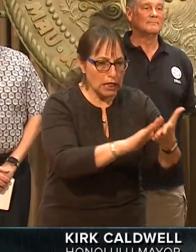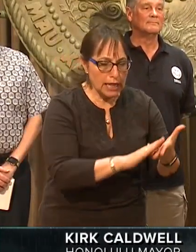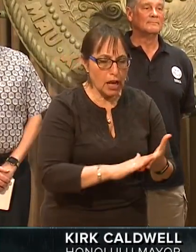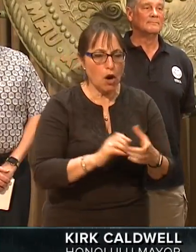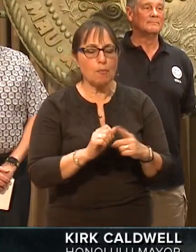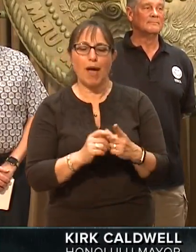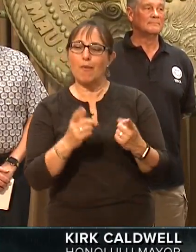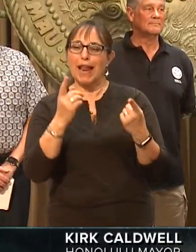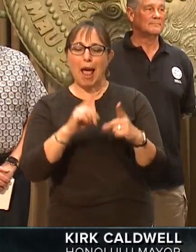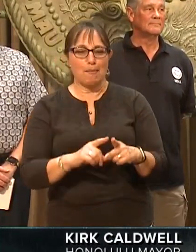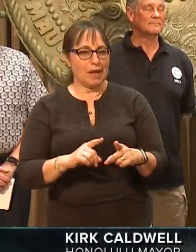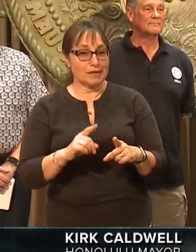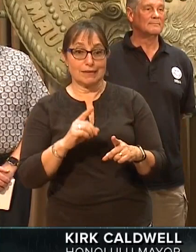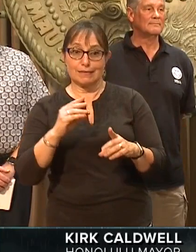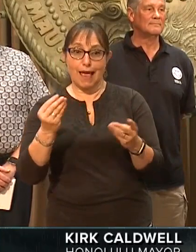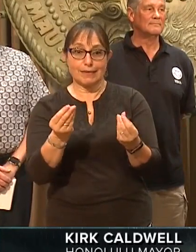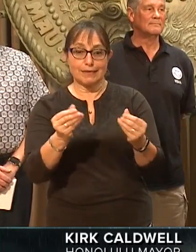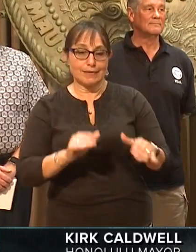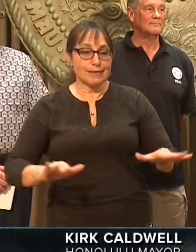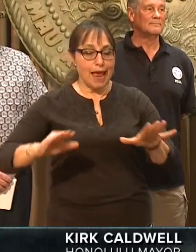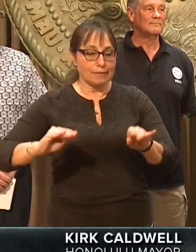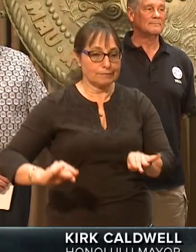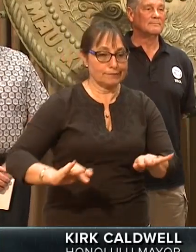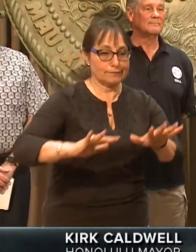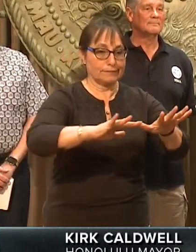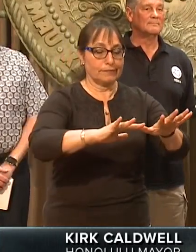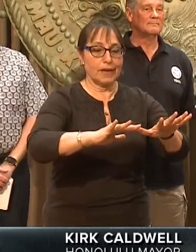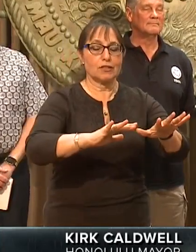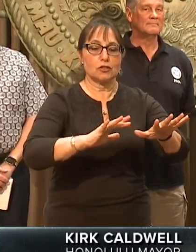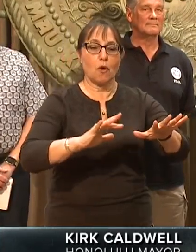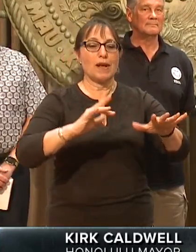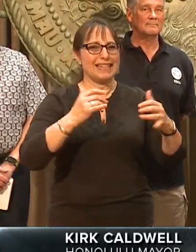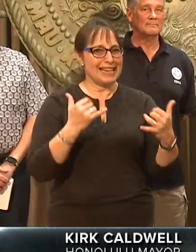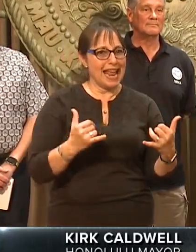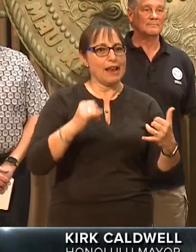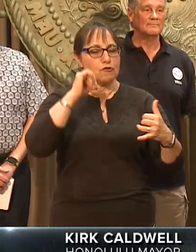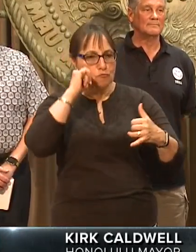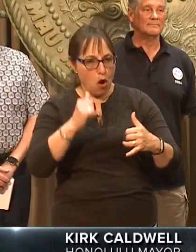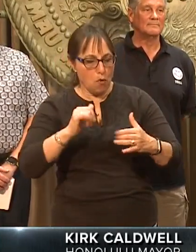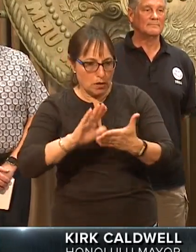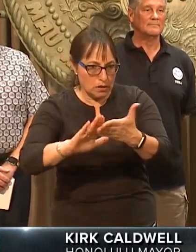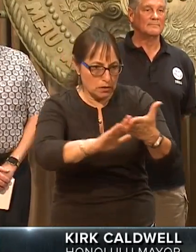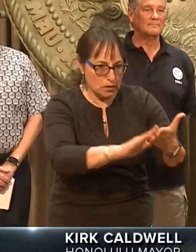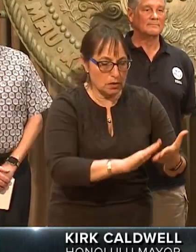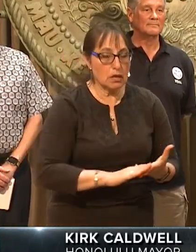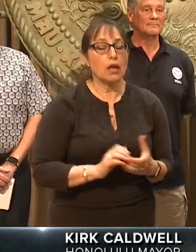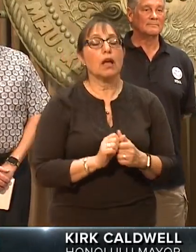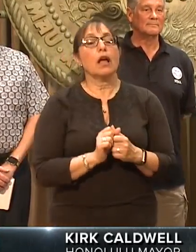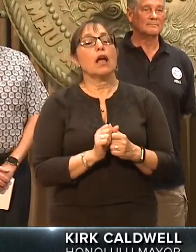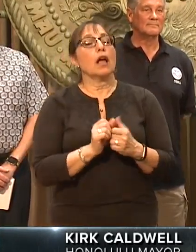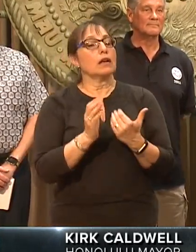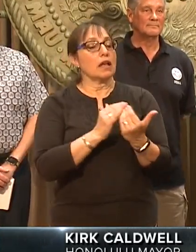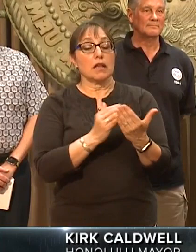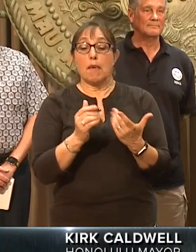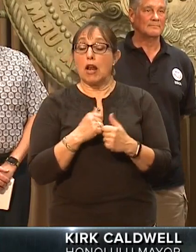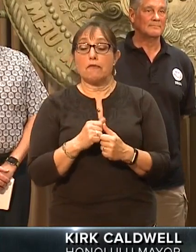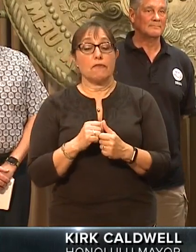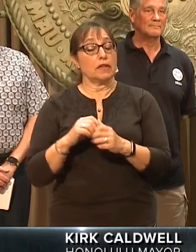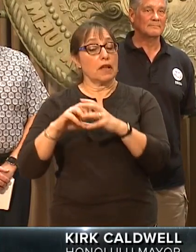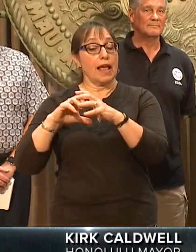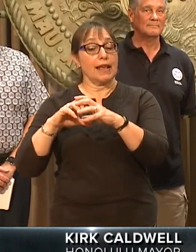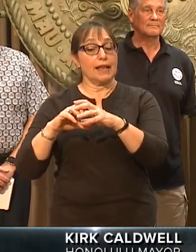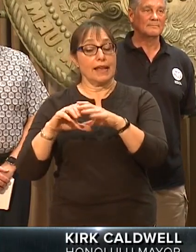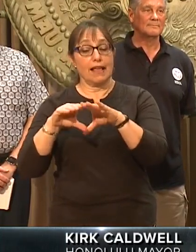with sand pretty quickly. We're out there again today and we'll be out there tomorrow. Because with this storm, whether it be a Category 1